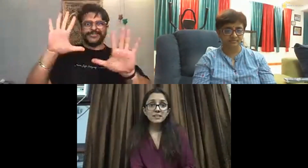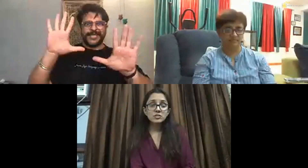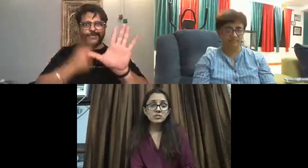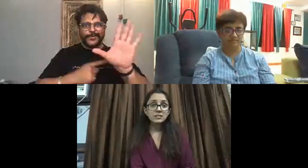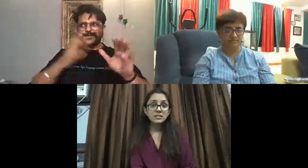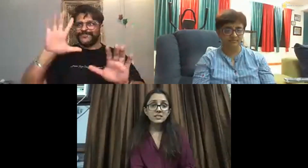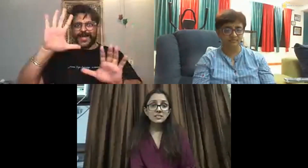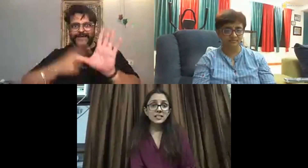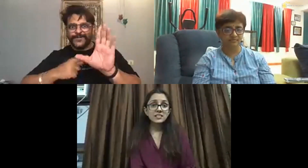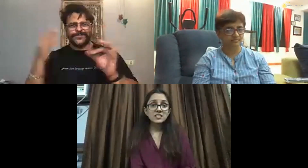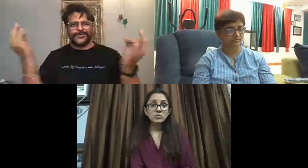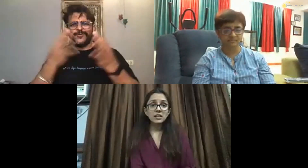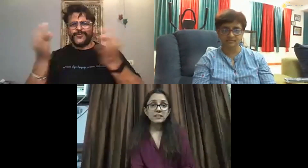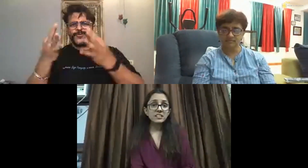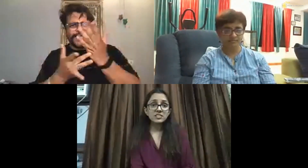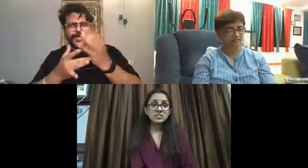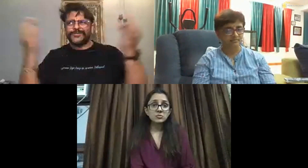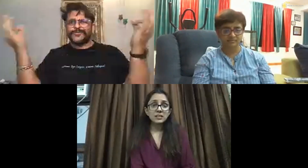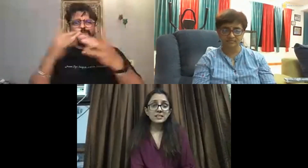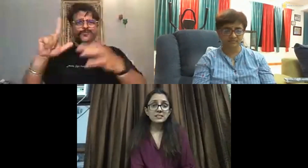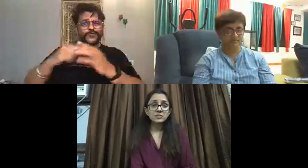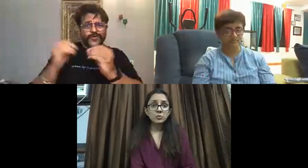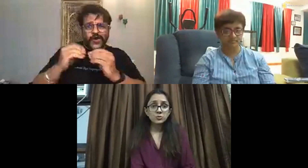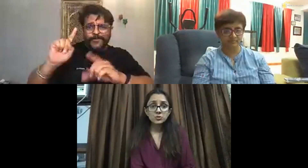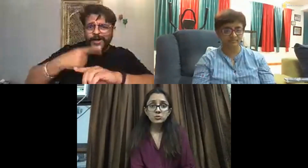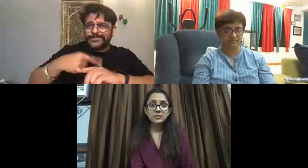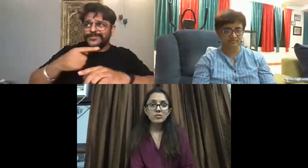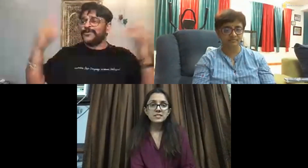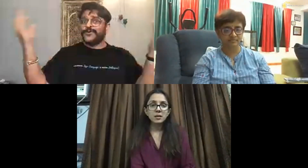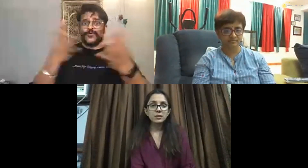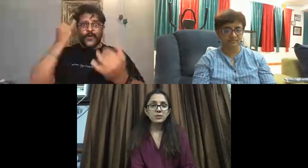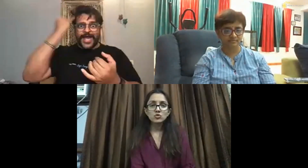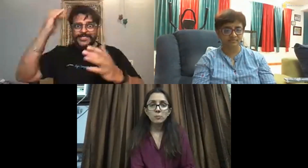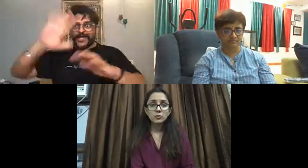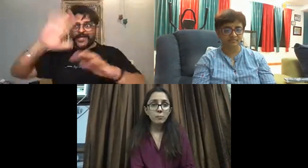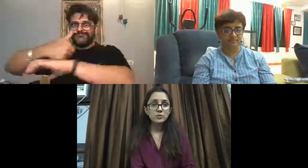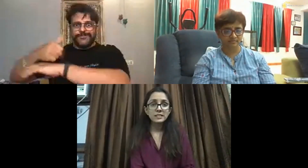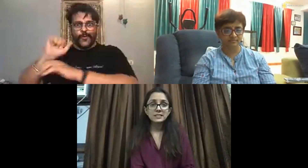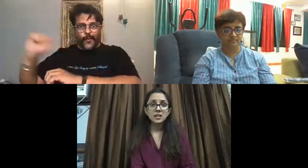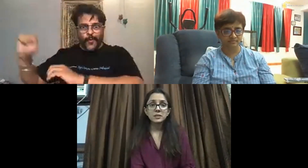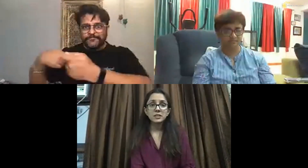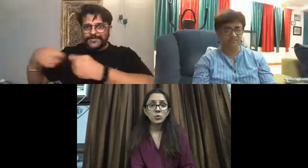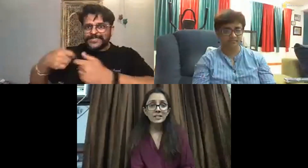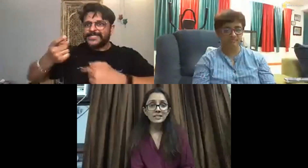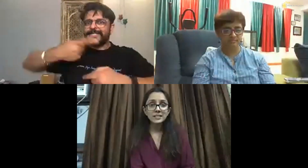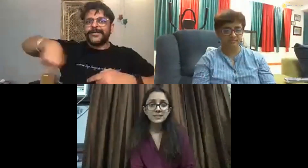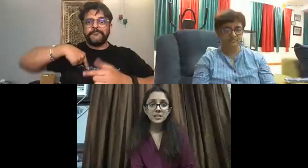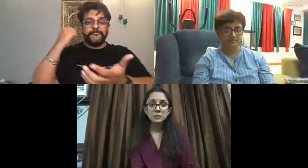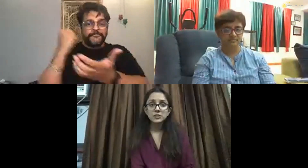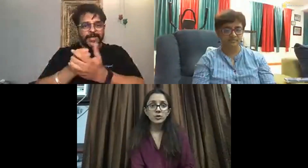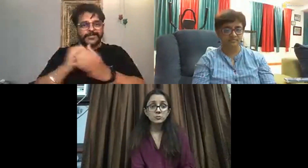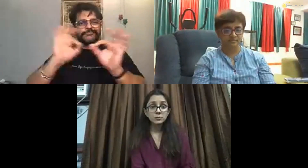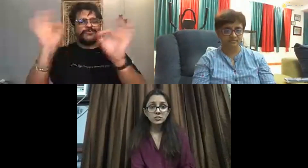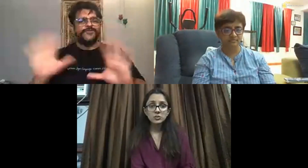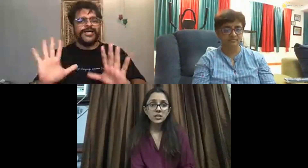of deaf children, 10 years down the line, 5 years down the line, new technology is coming, new job opportunities are coming, new ideas are coming,